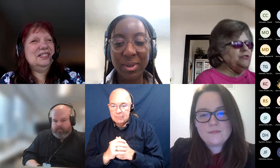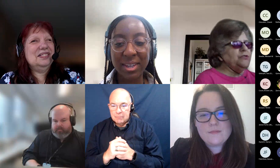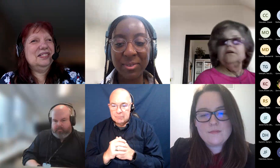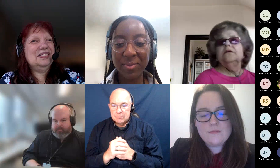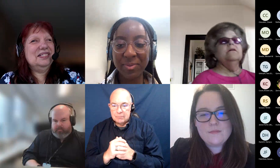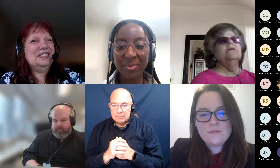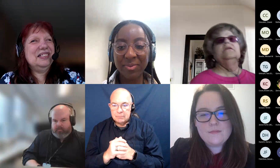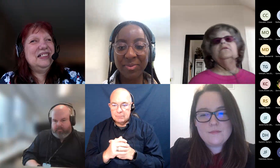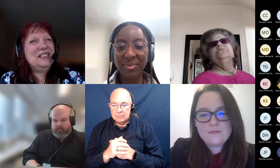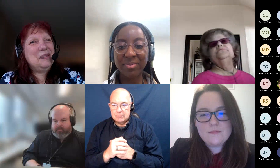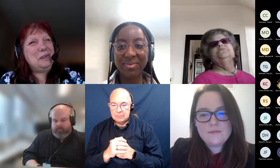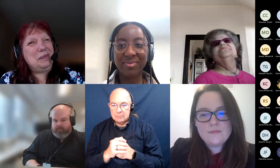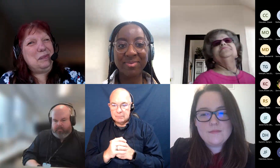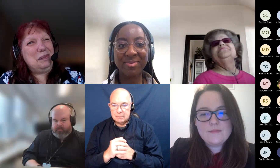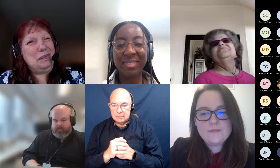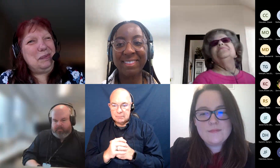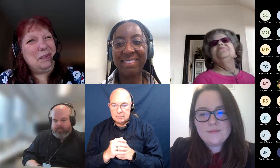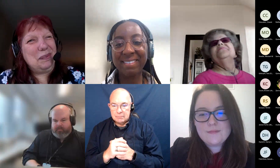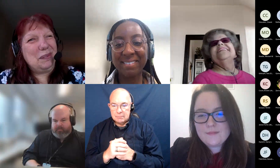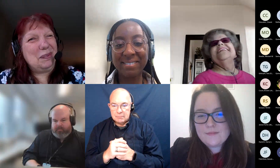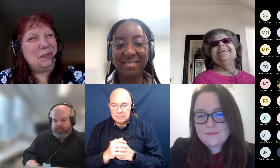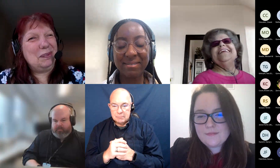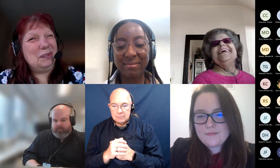Marlene, you're muted.